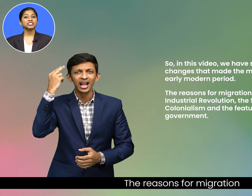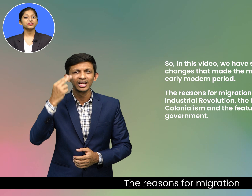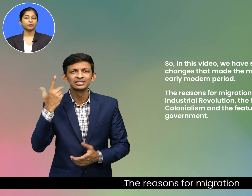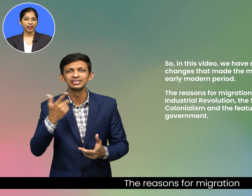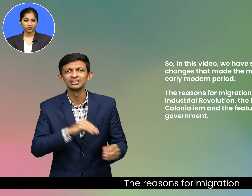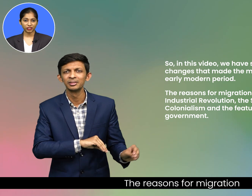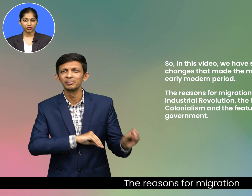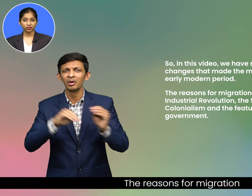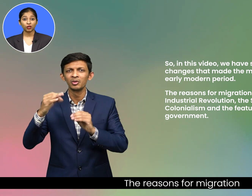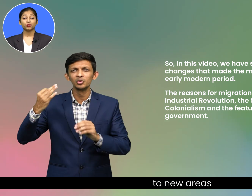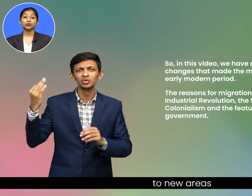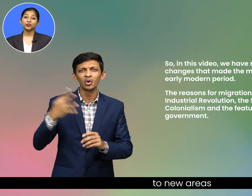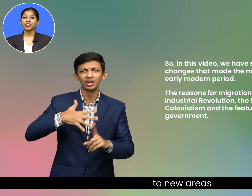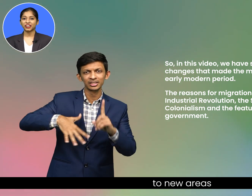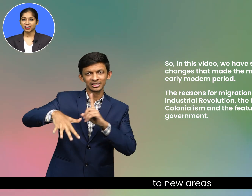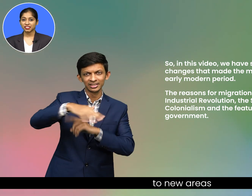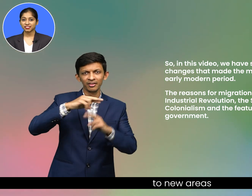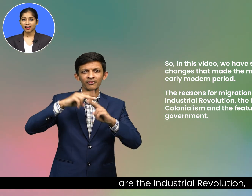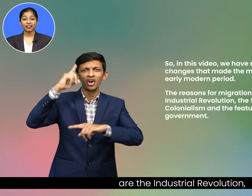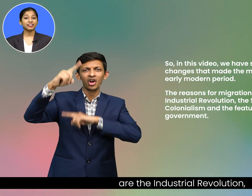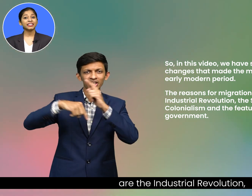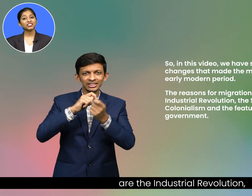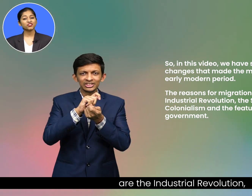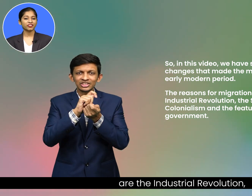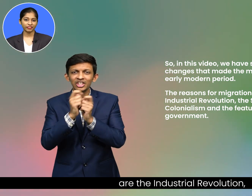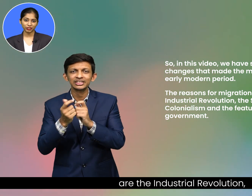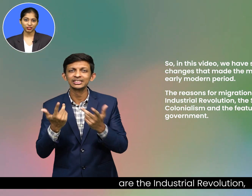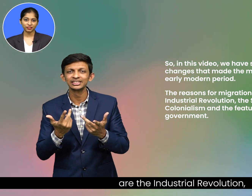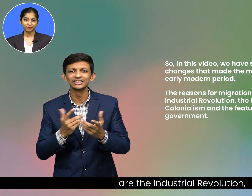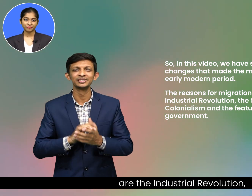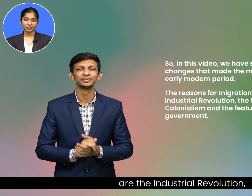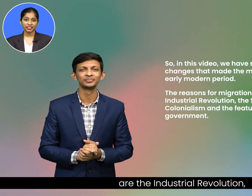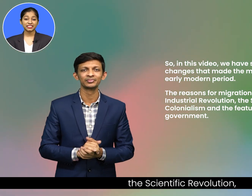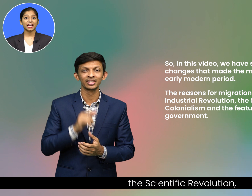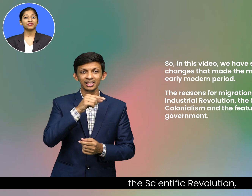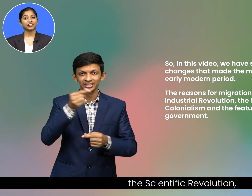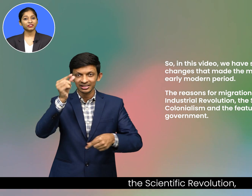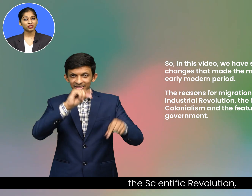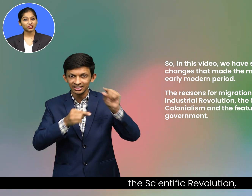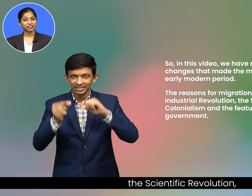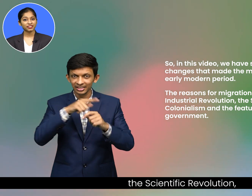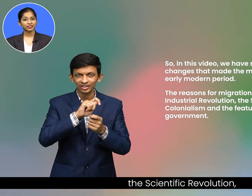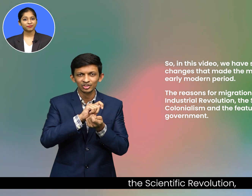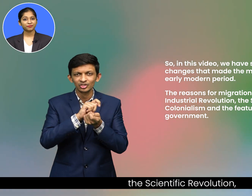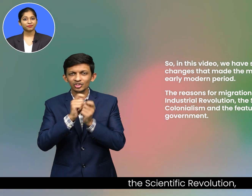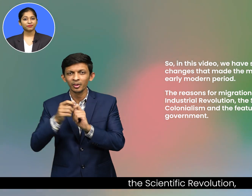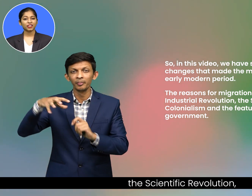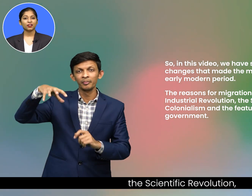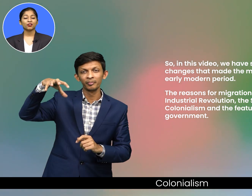The reasons for migration to new areas are the Industrial Revolution, the Scientific Revolution,